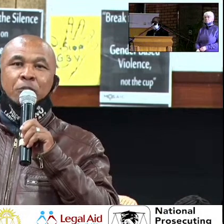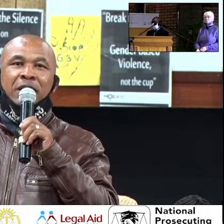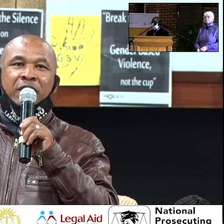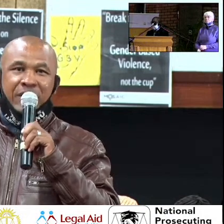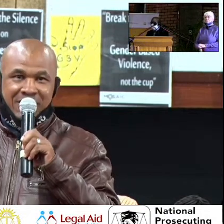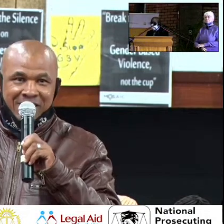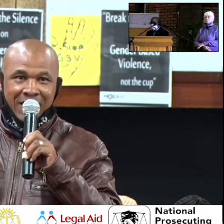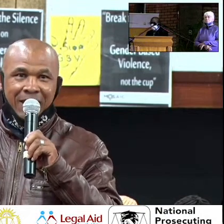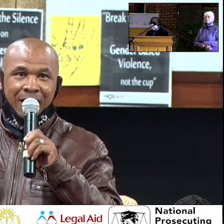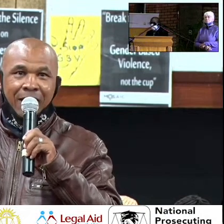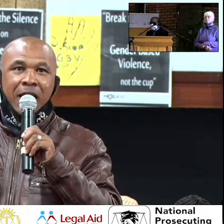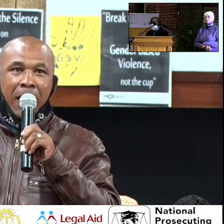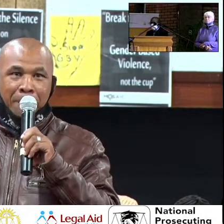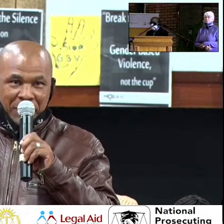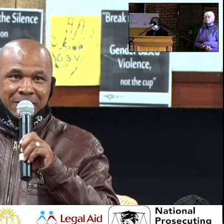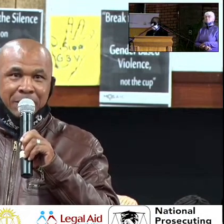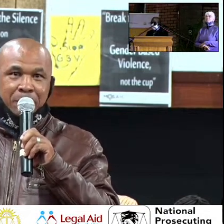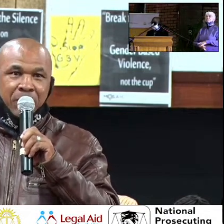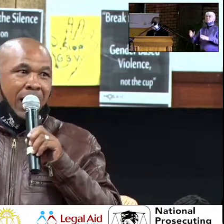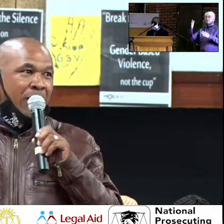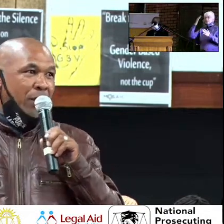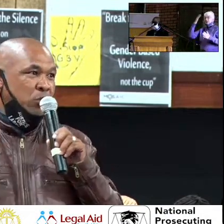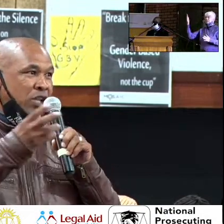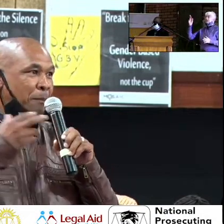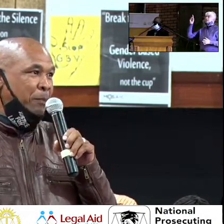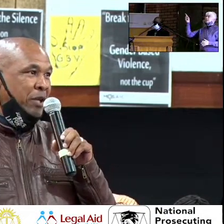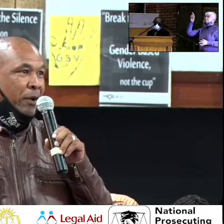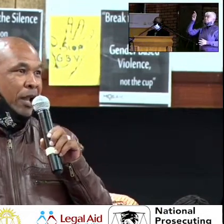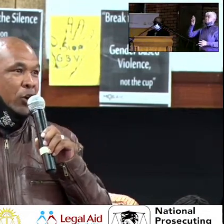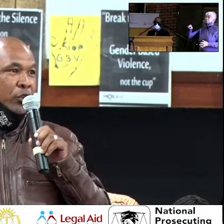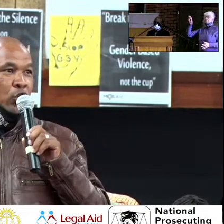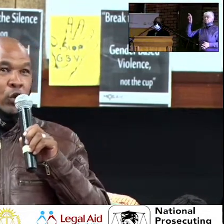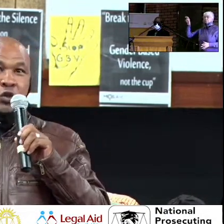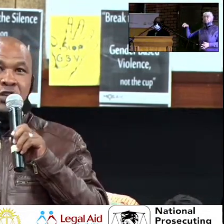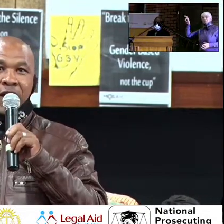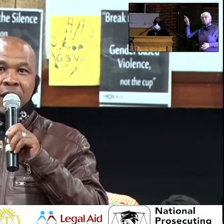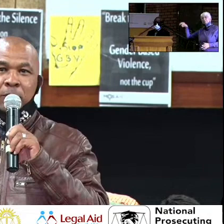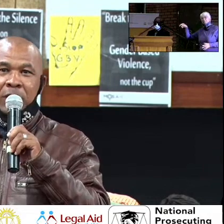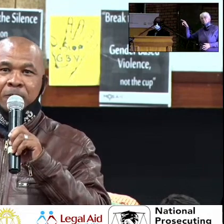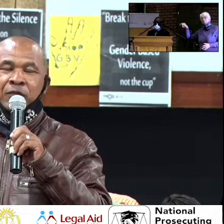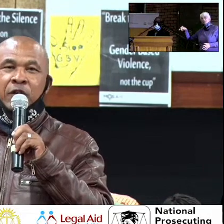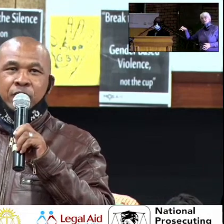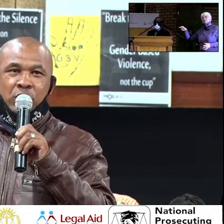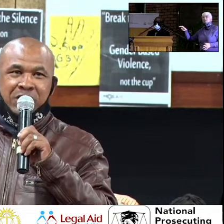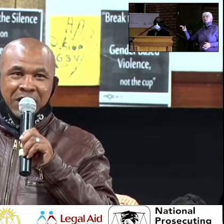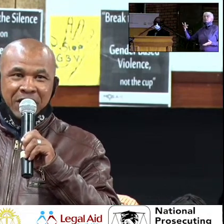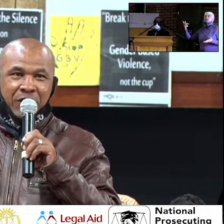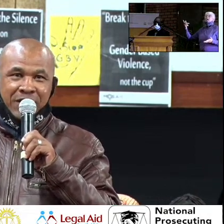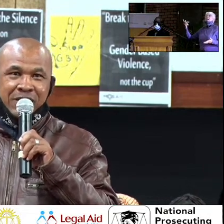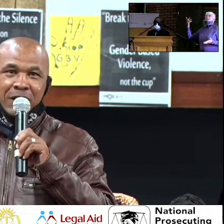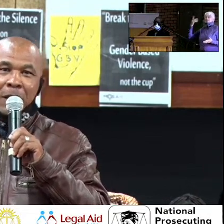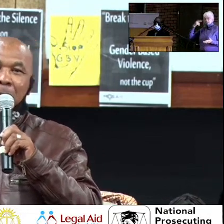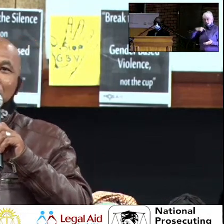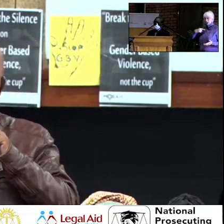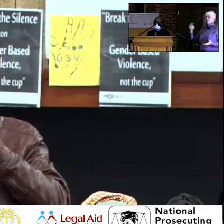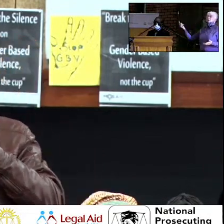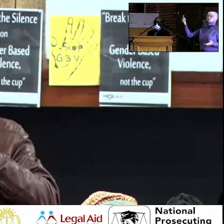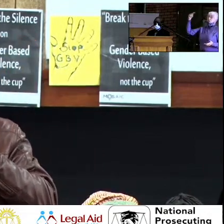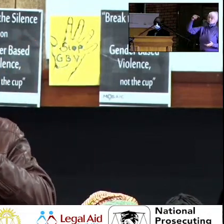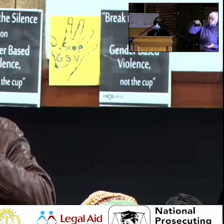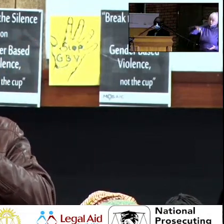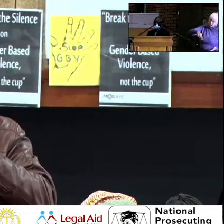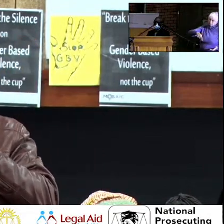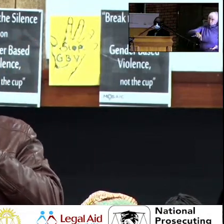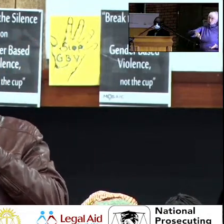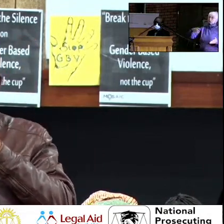to make this day happen. I know some people are going to crucify me for saying this, but I